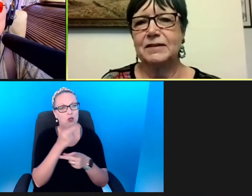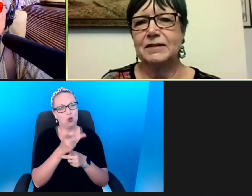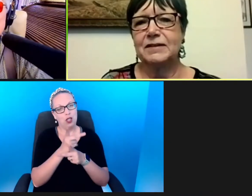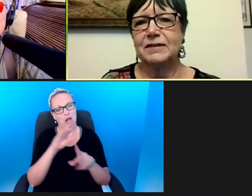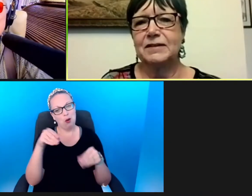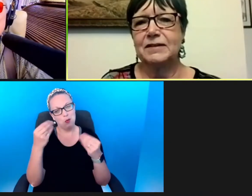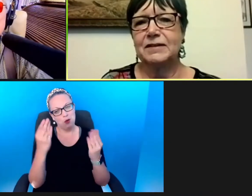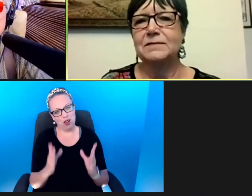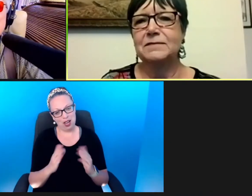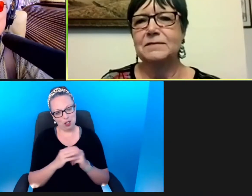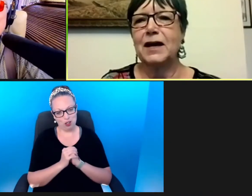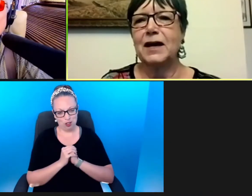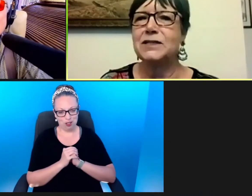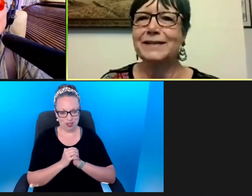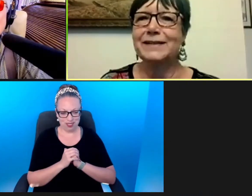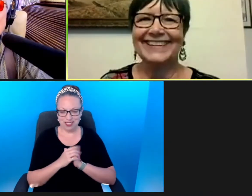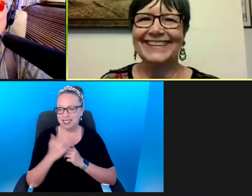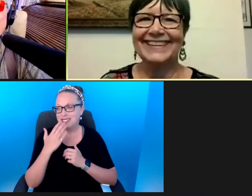And we I appreciate the.